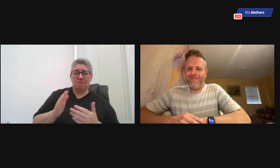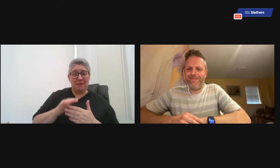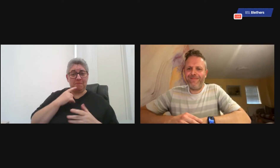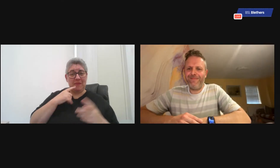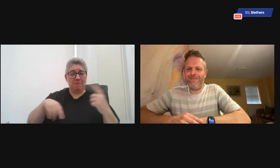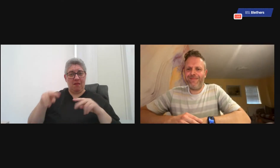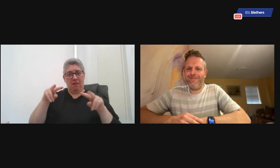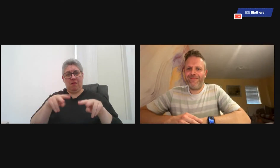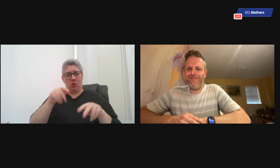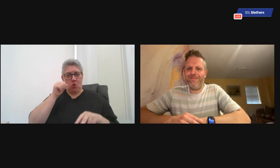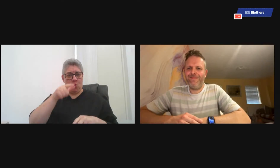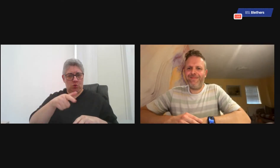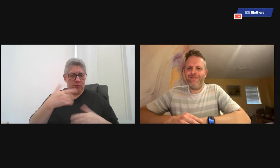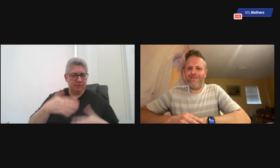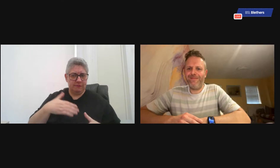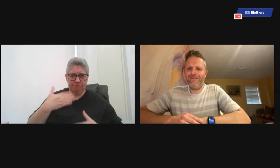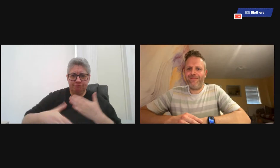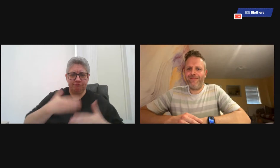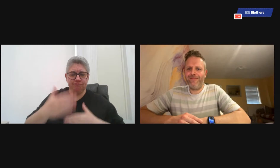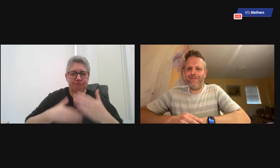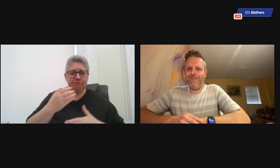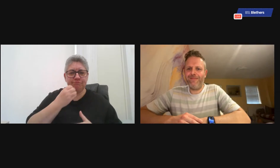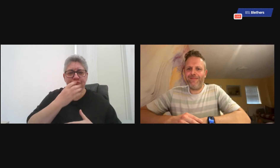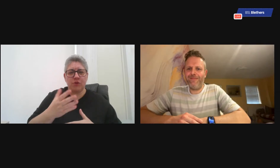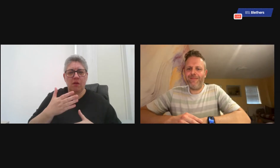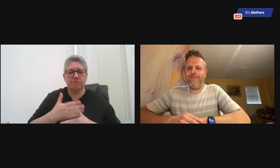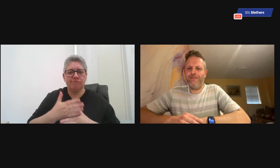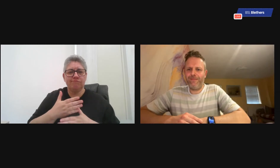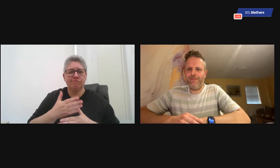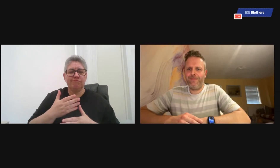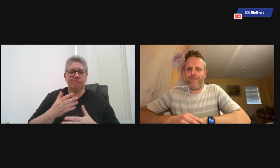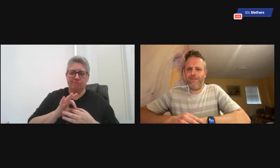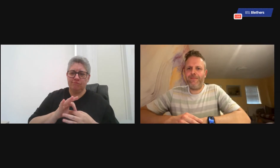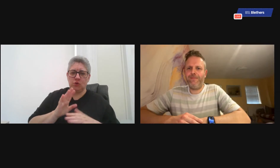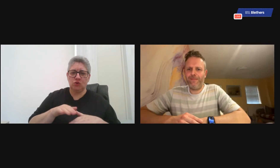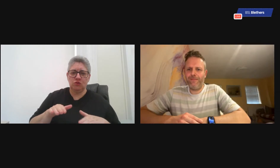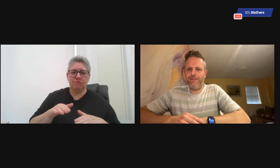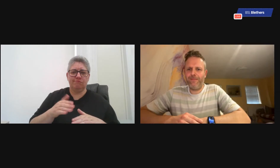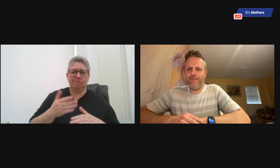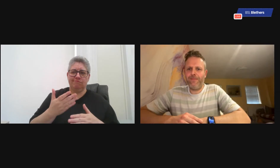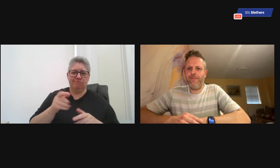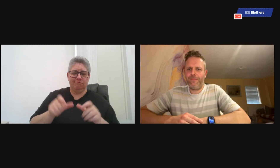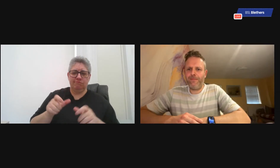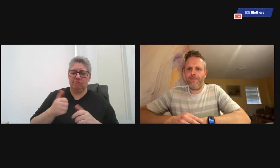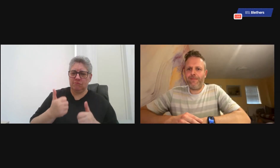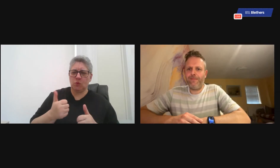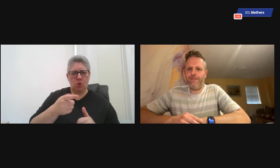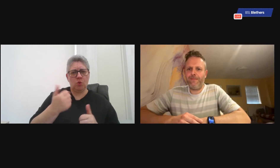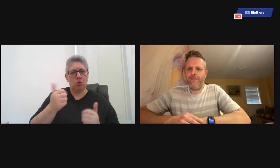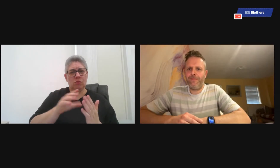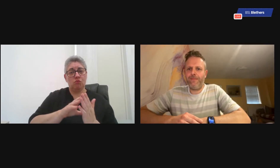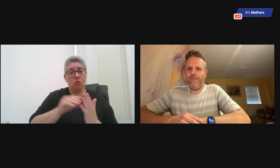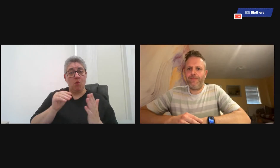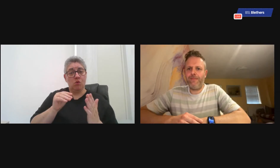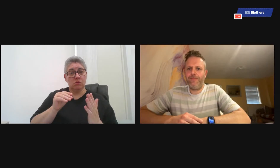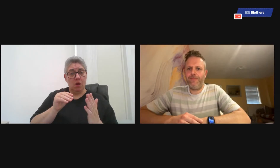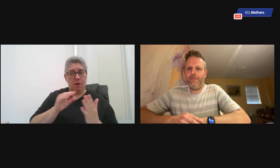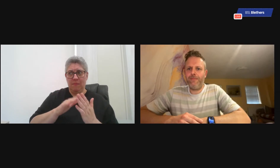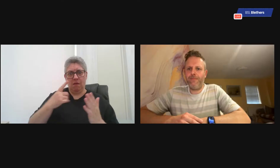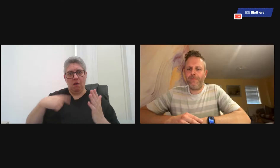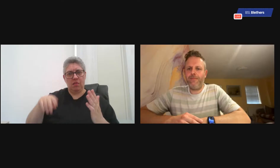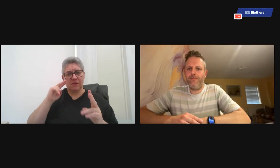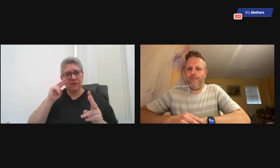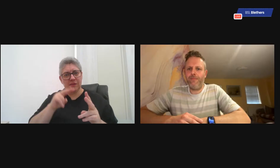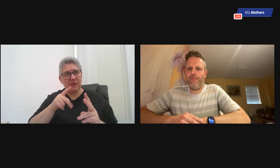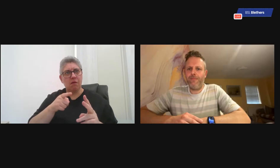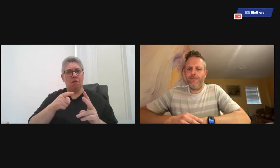lovely, positive comment, isn't it? Thank you, Olive. I think you're providing a lot of inspiration to our audience tonight,